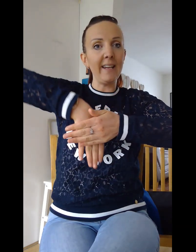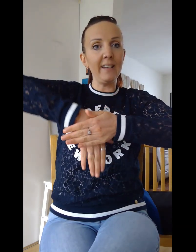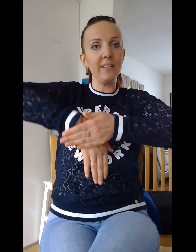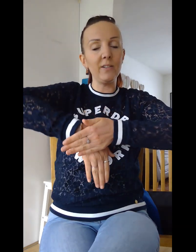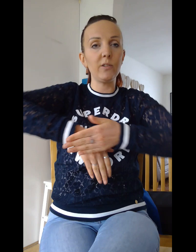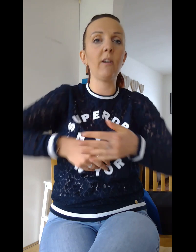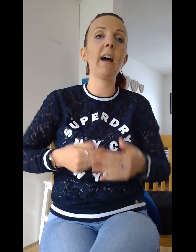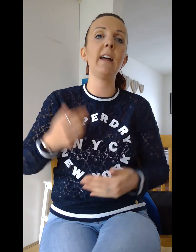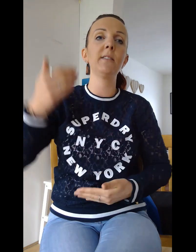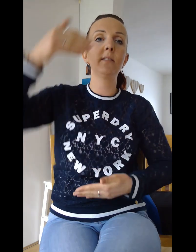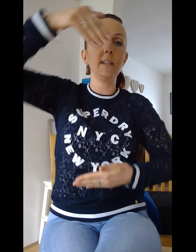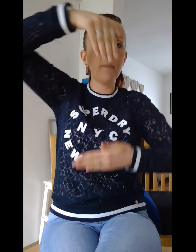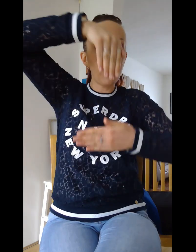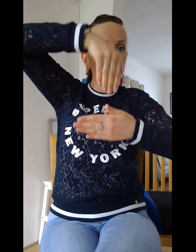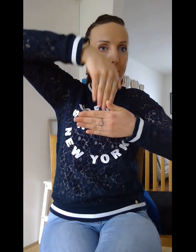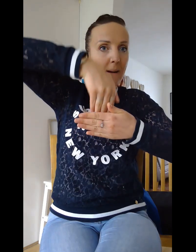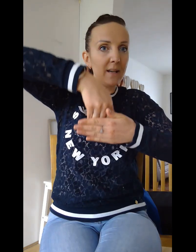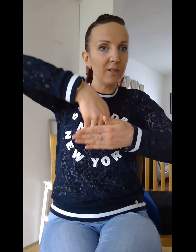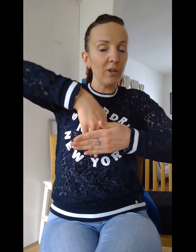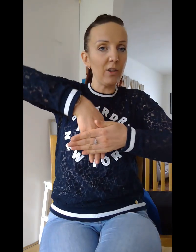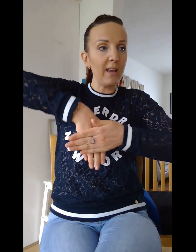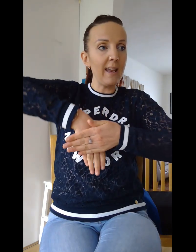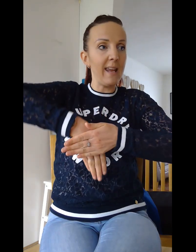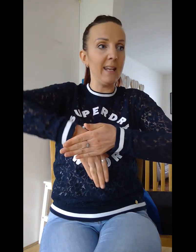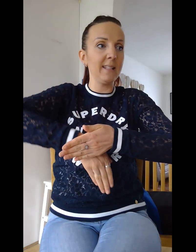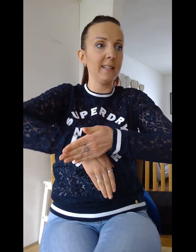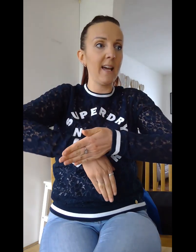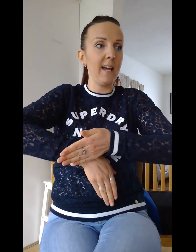inside, so our hands slip past another inside.